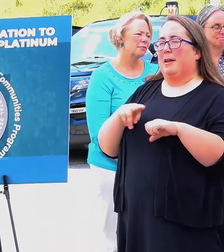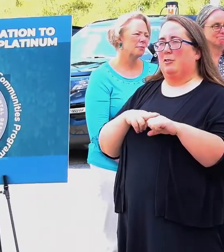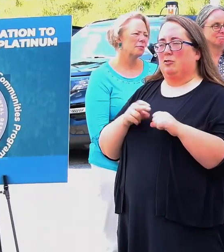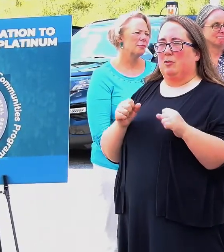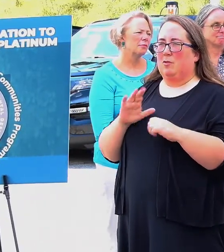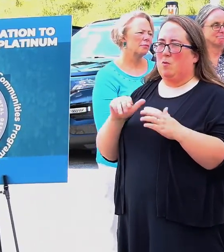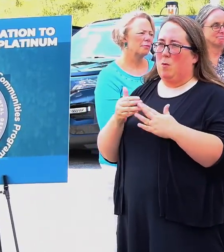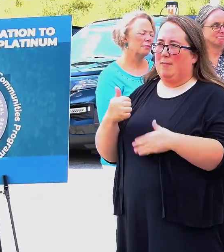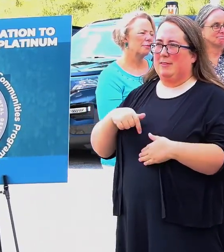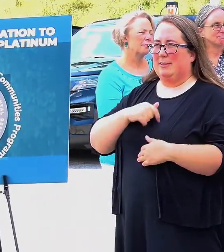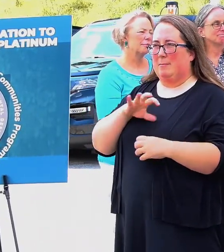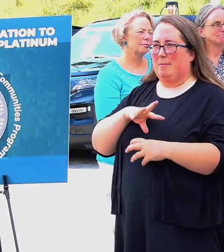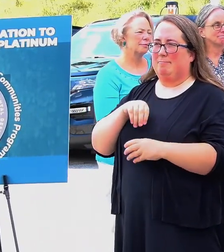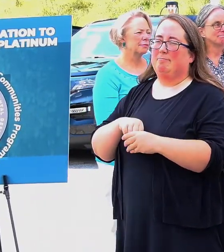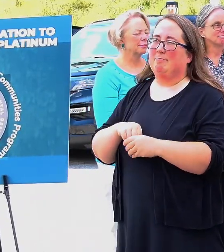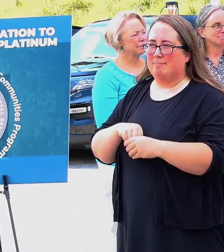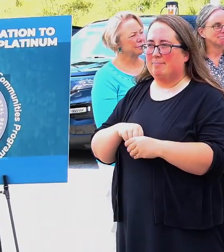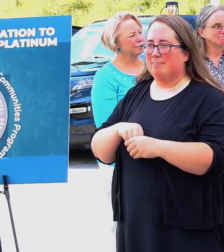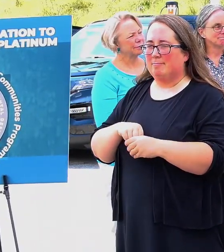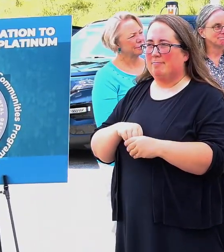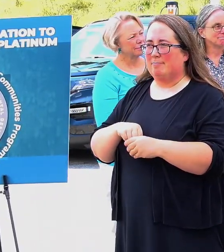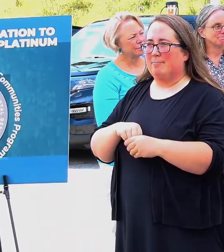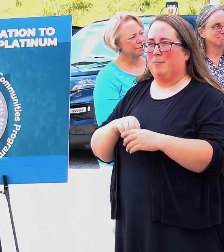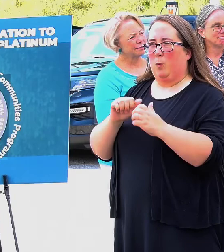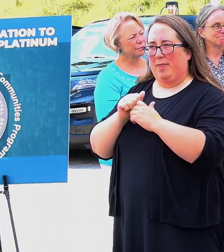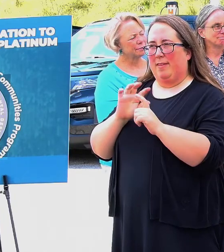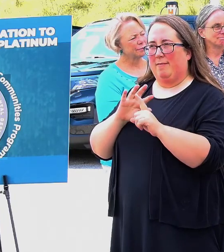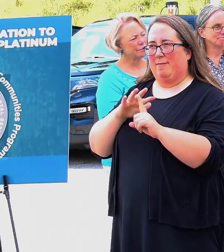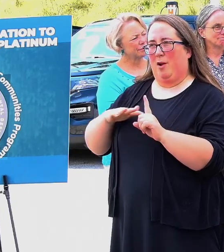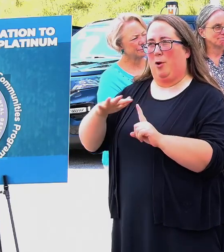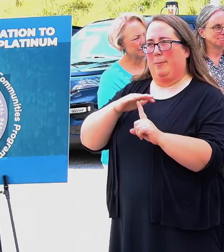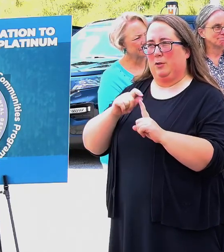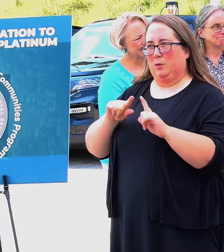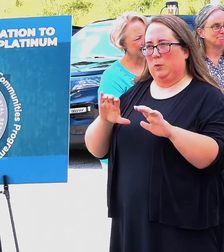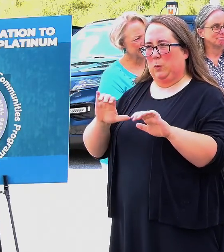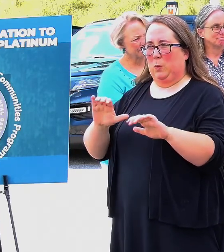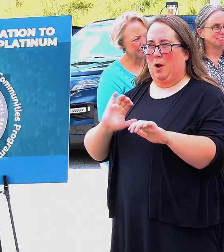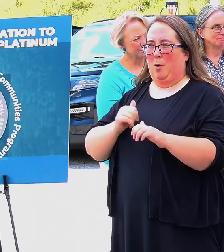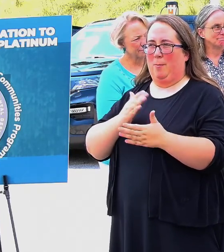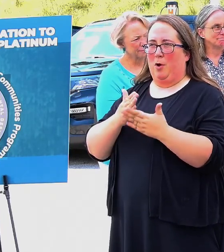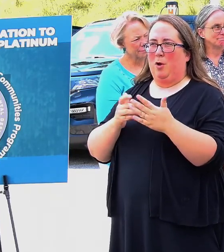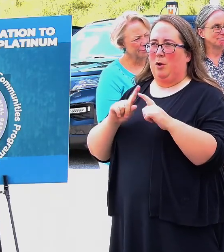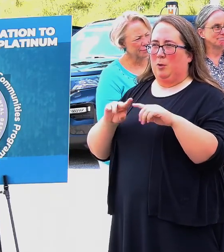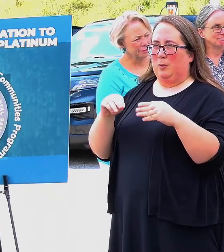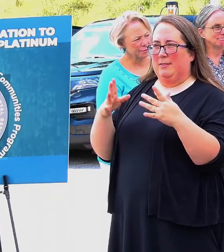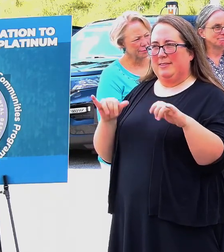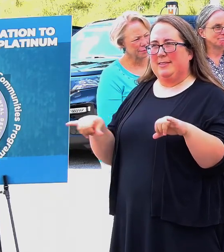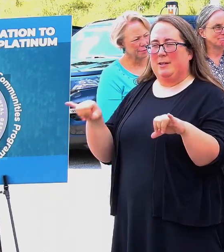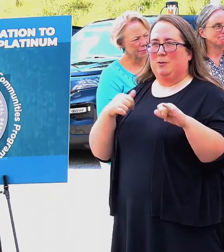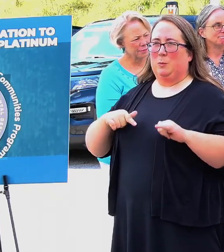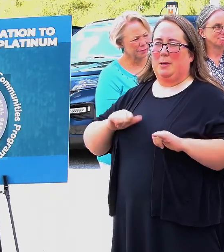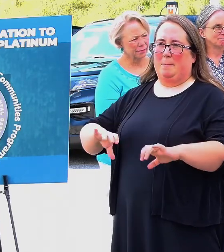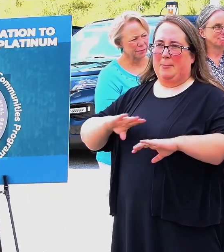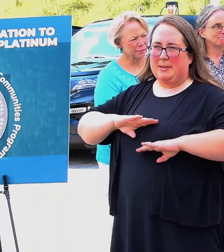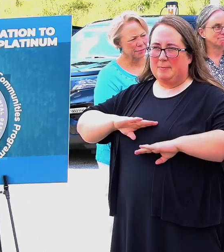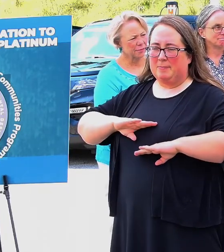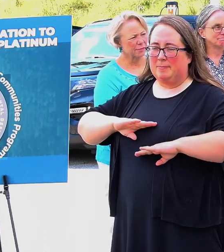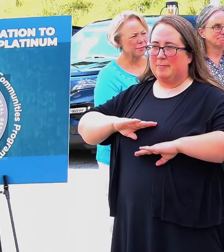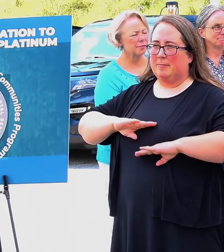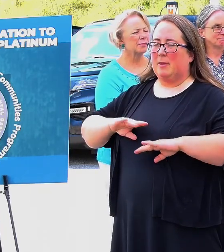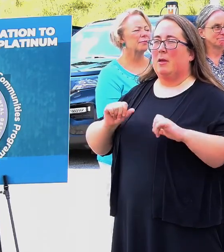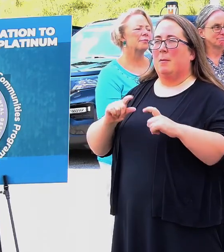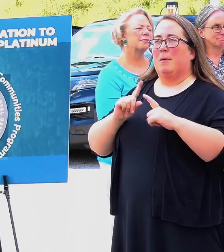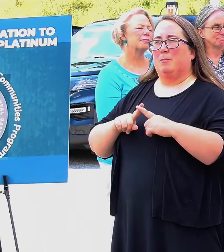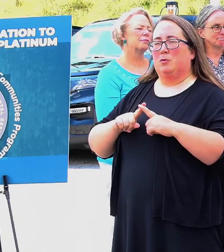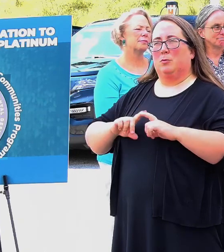all of us can participate in our environment, to do our share by giving us standards that we can meet and being able